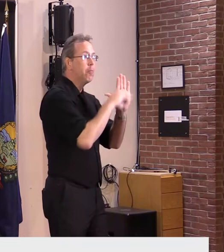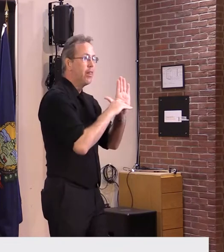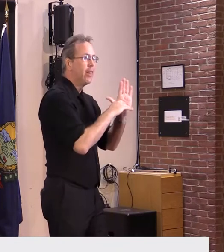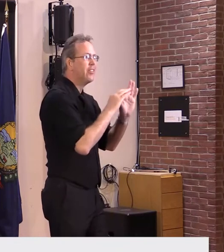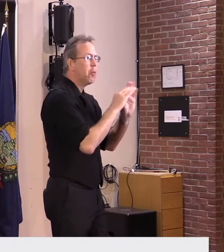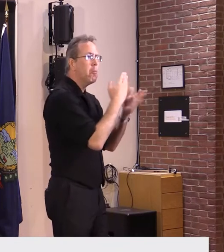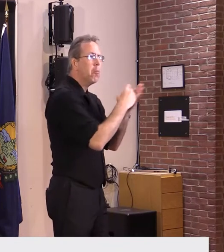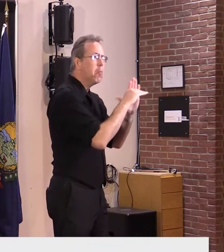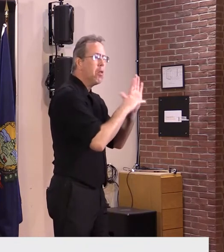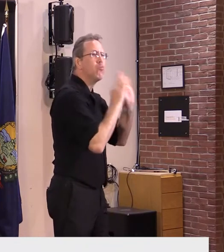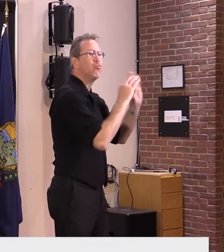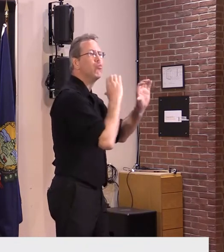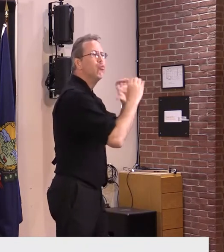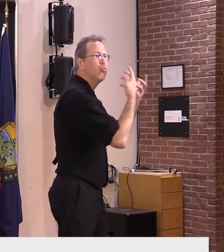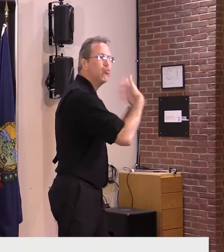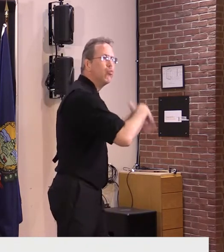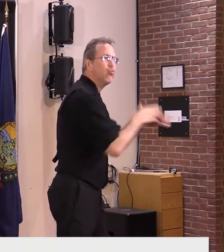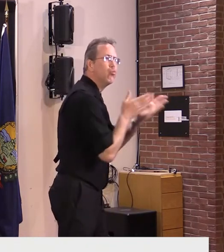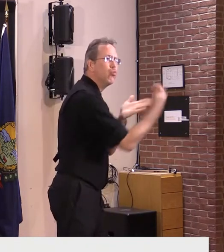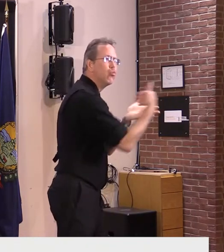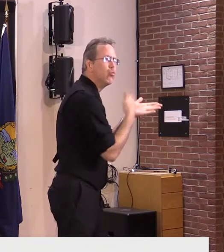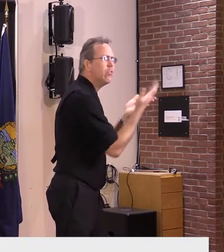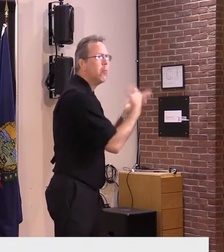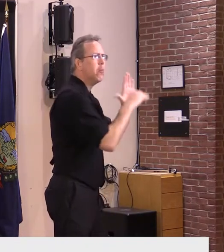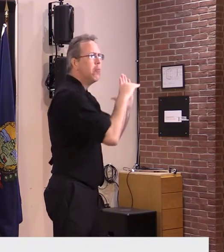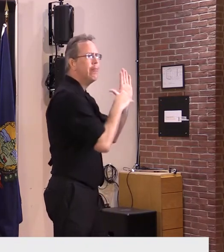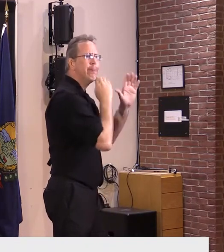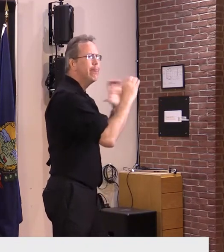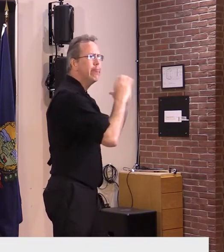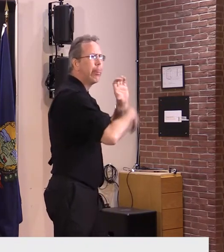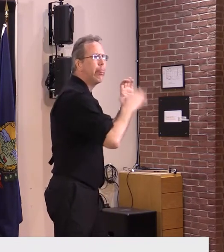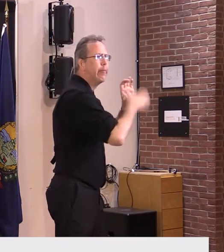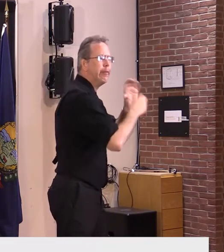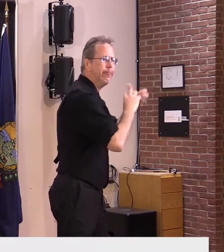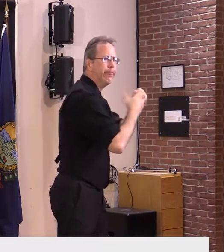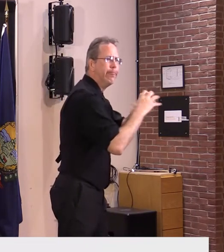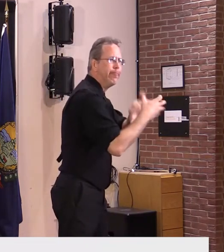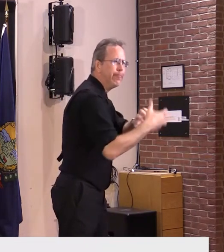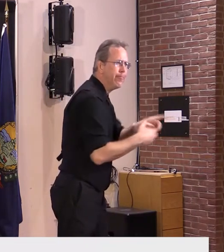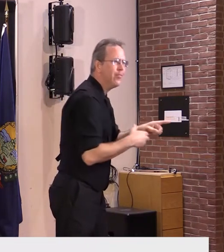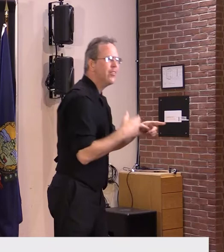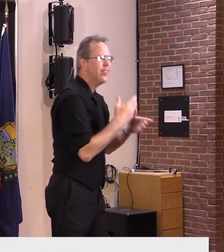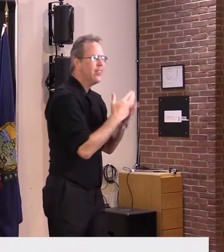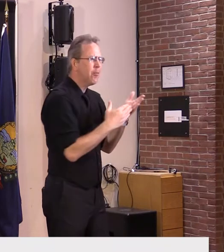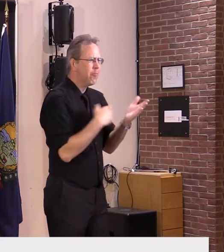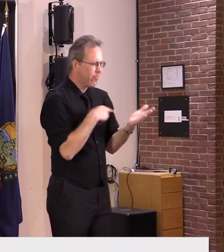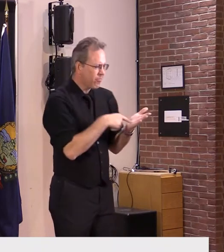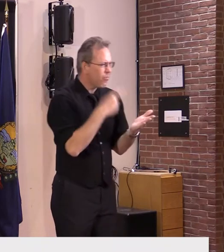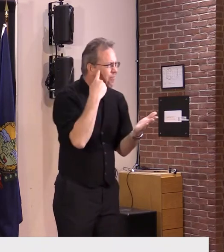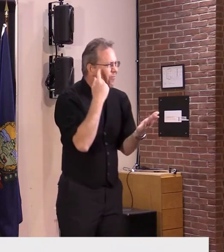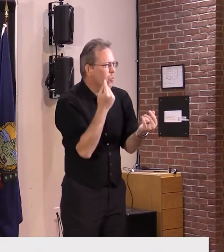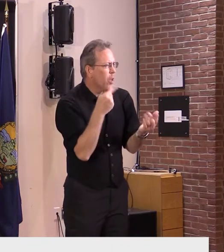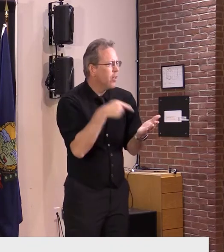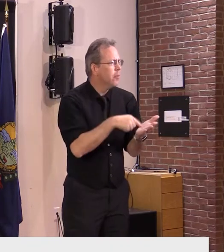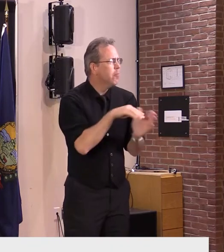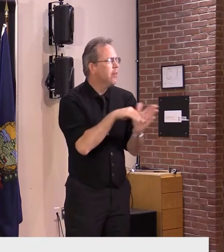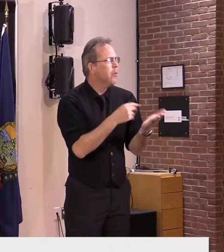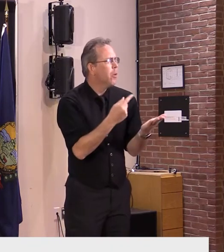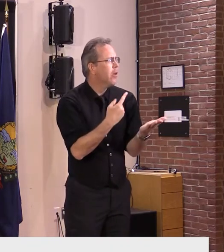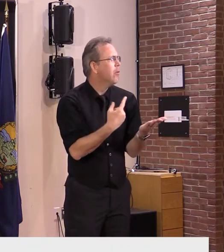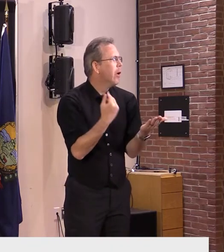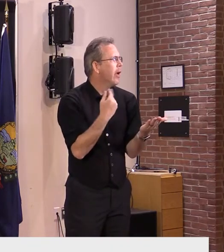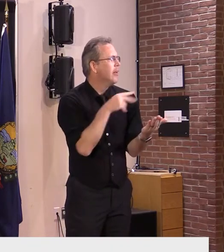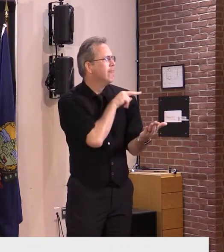agreement that they might have come to me and said, Governor, what do you think about this agreement that we have with the unions? We've